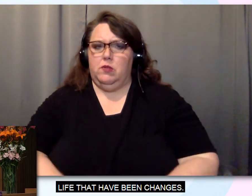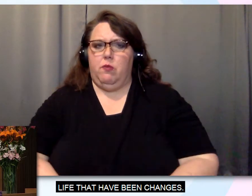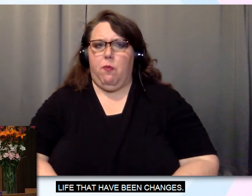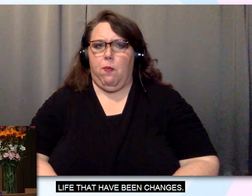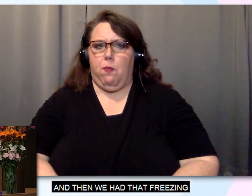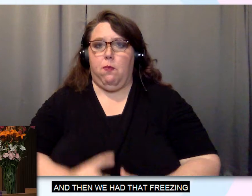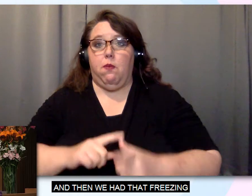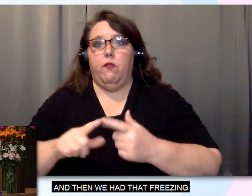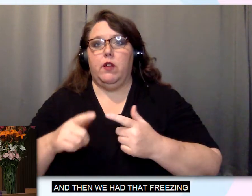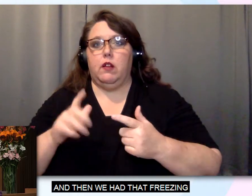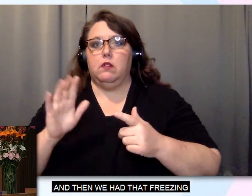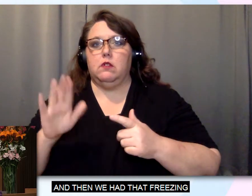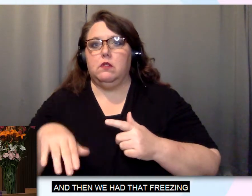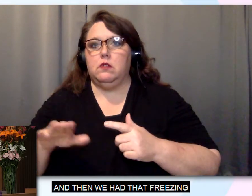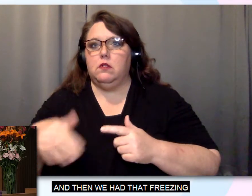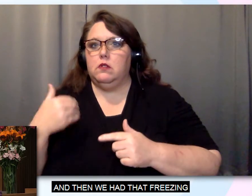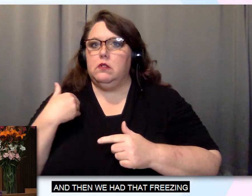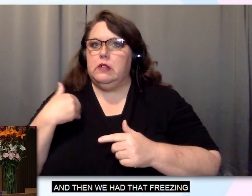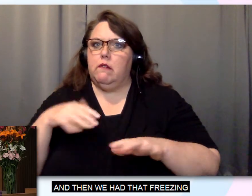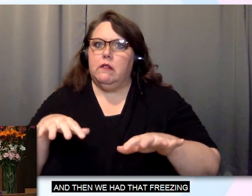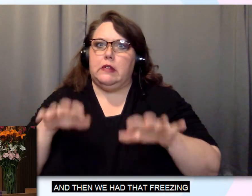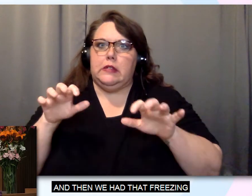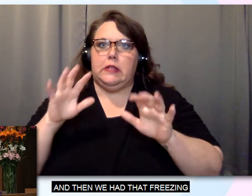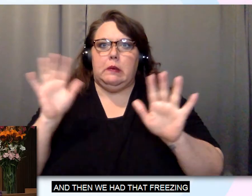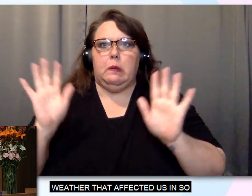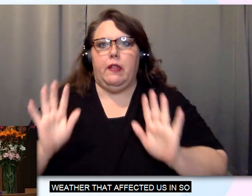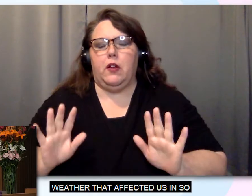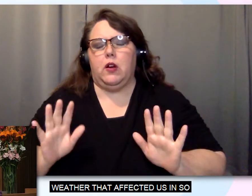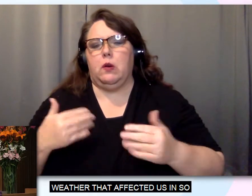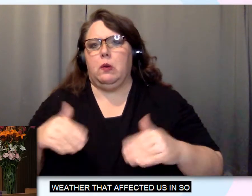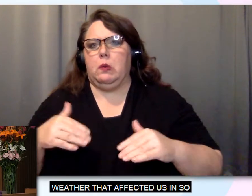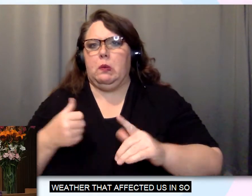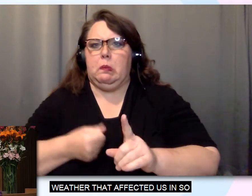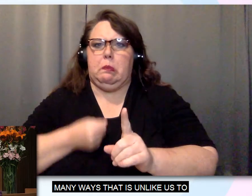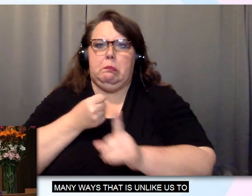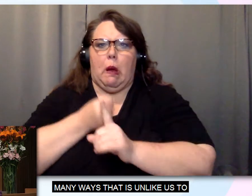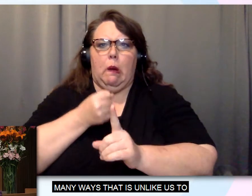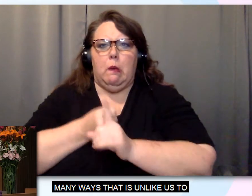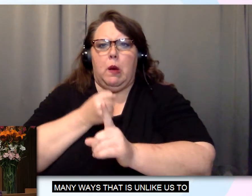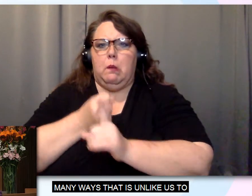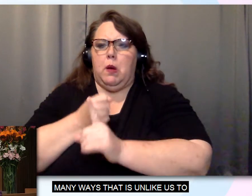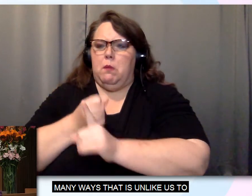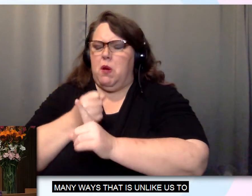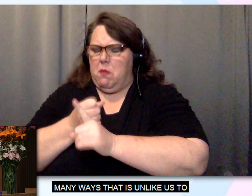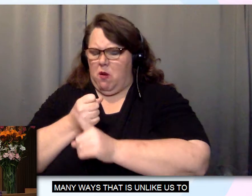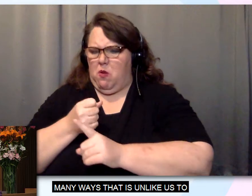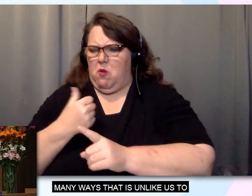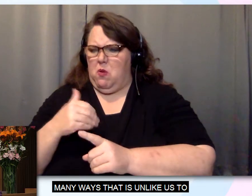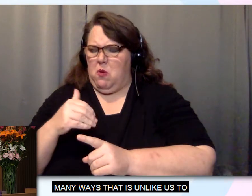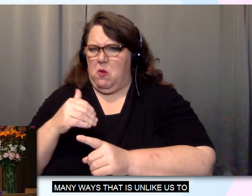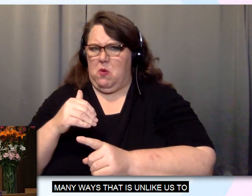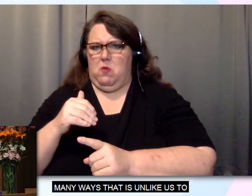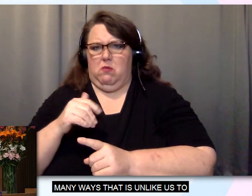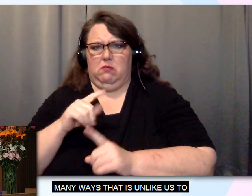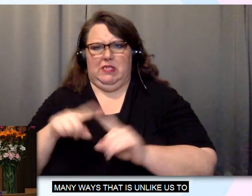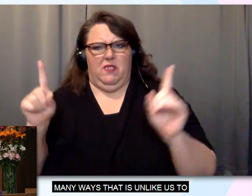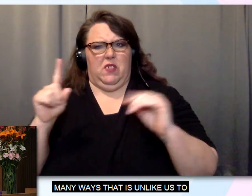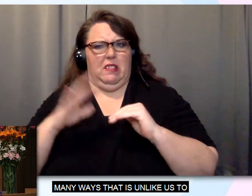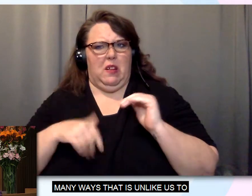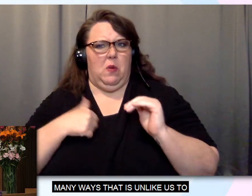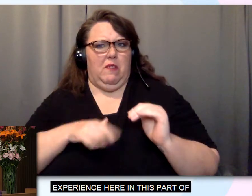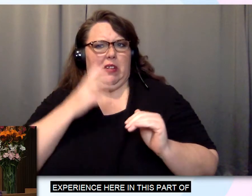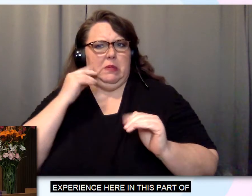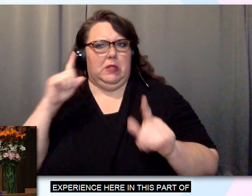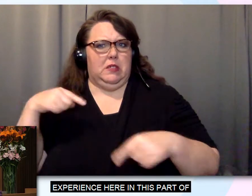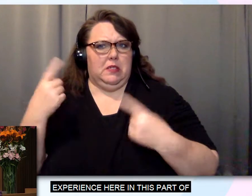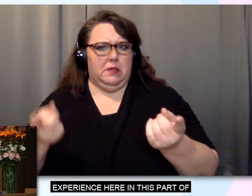then we had that freezing weather that affected us in so many ways that it's unlike us to experience here in this part of the